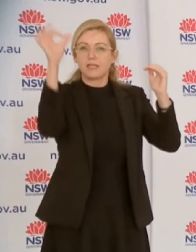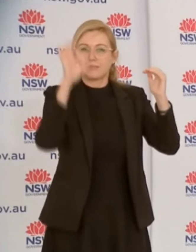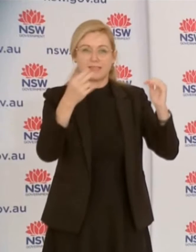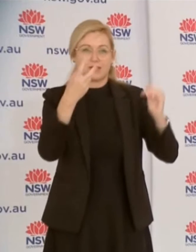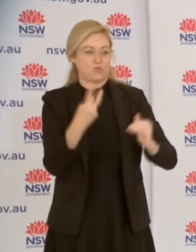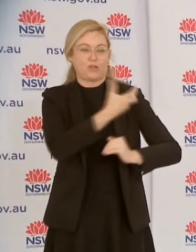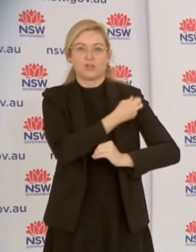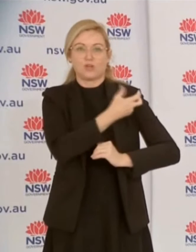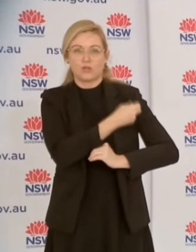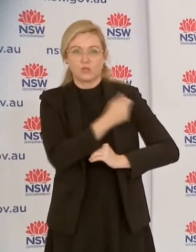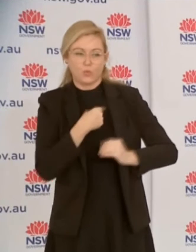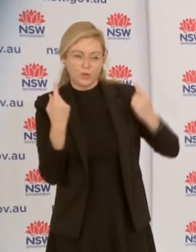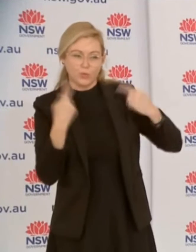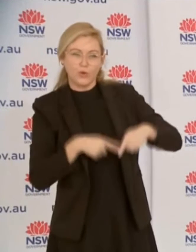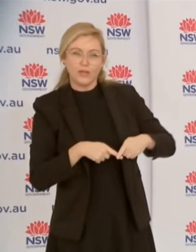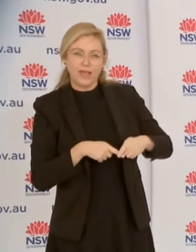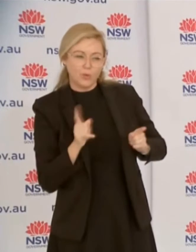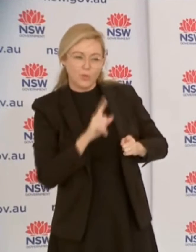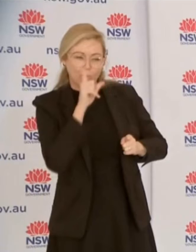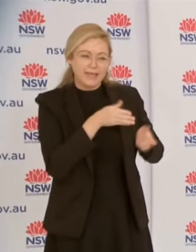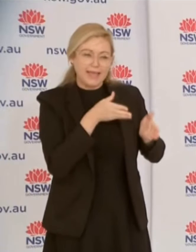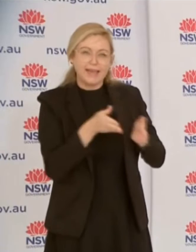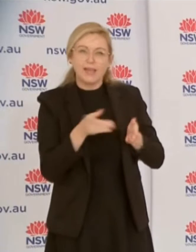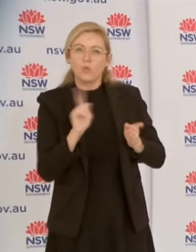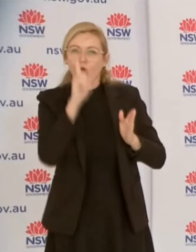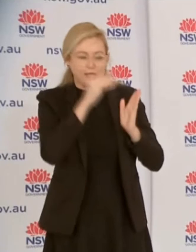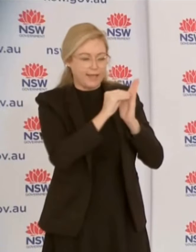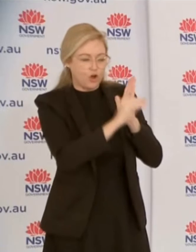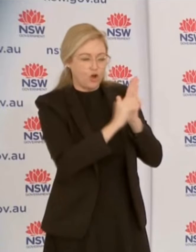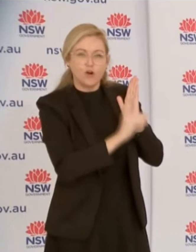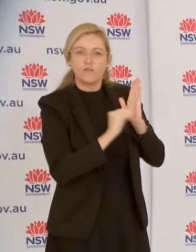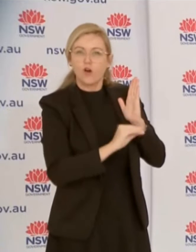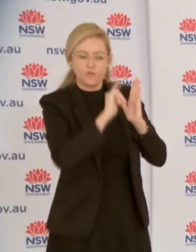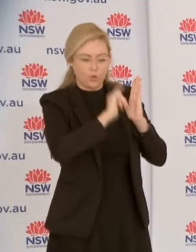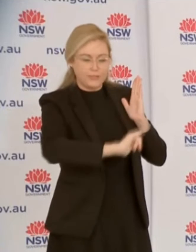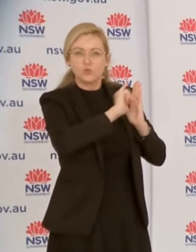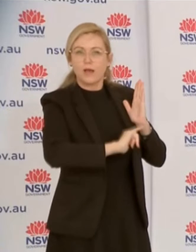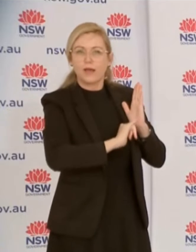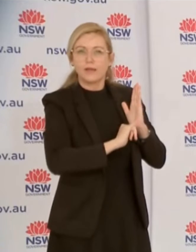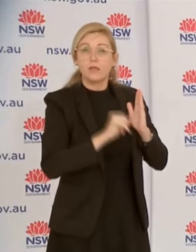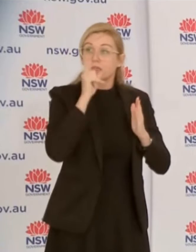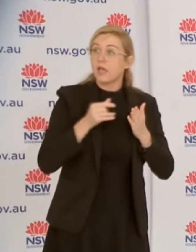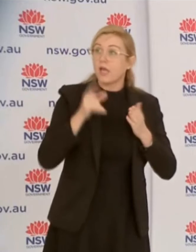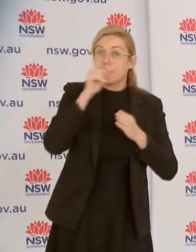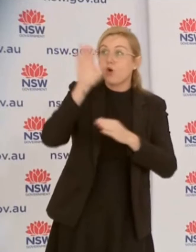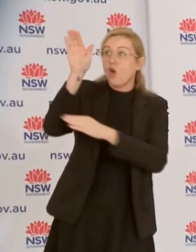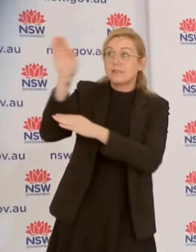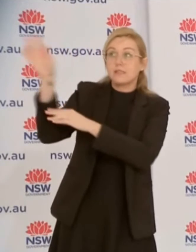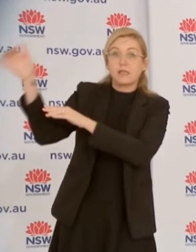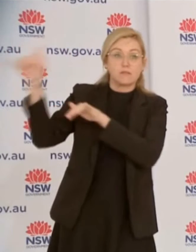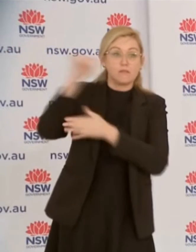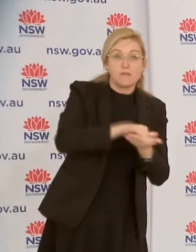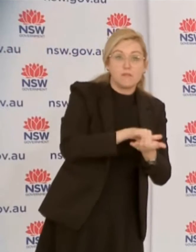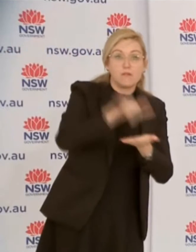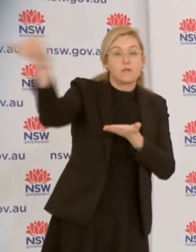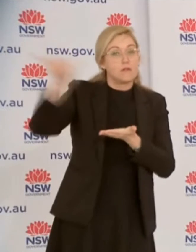about international travel, about welcoming home more Australians through Sydney Airport. We have to accept living with COVID is a